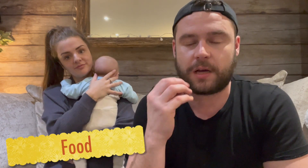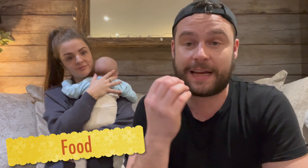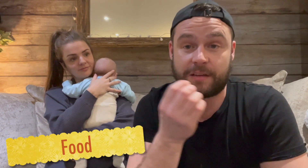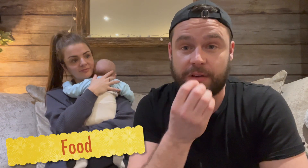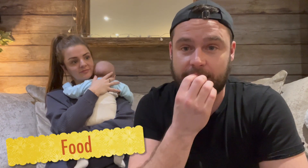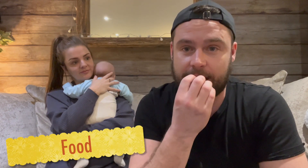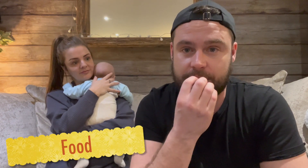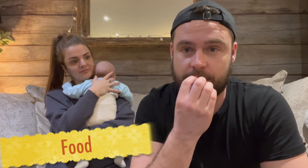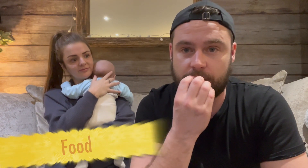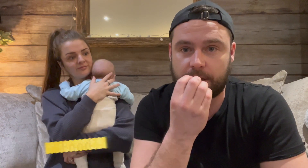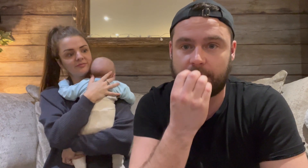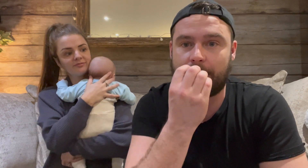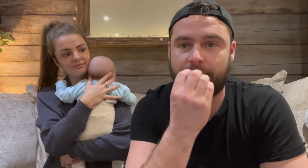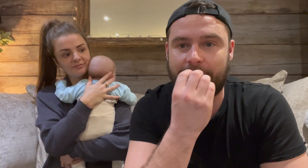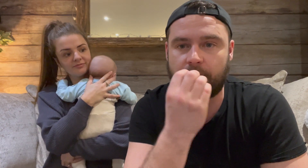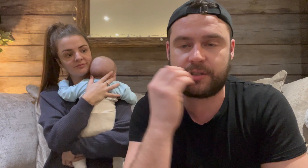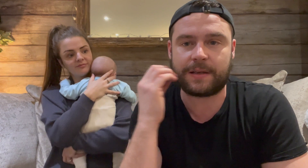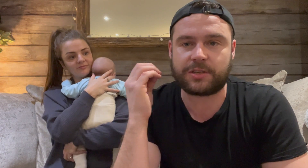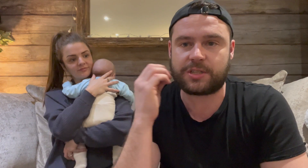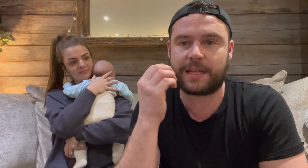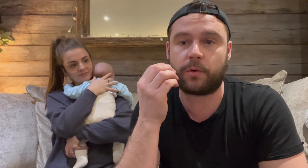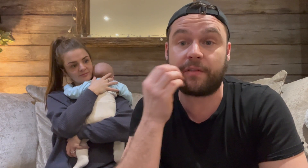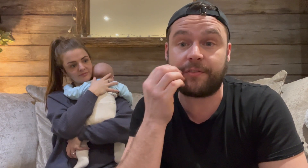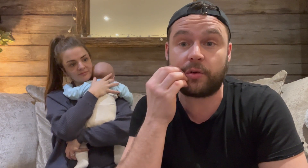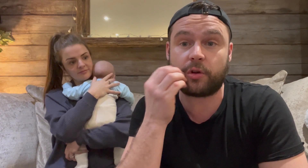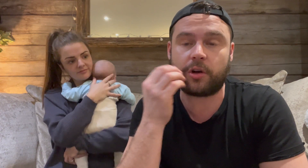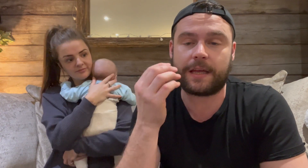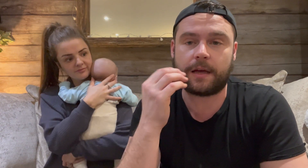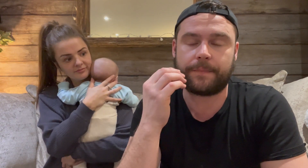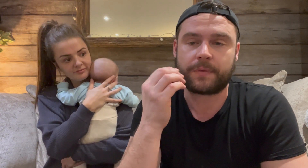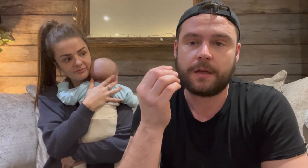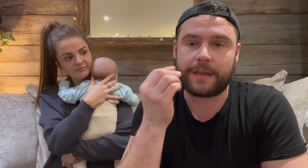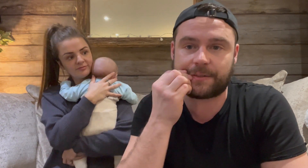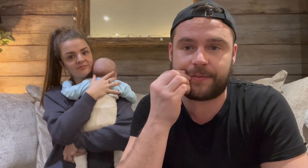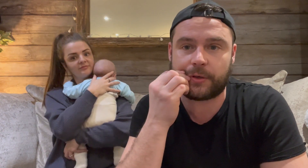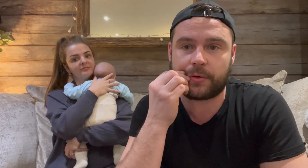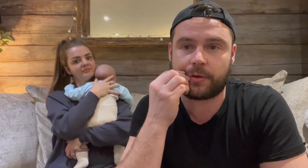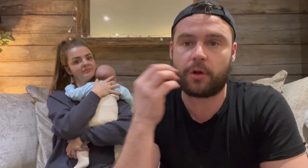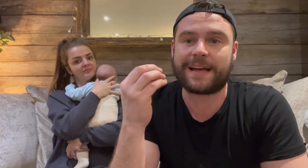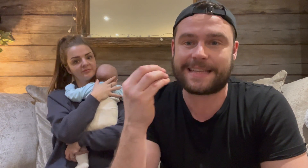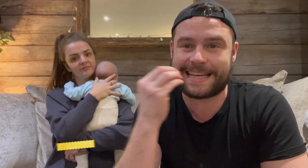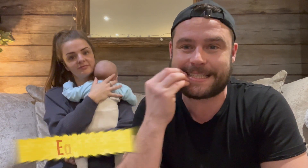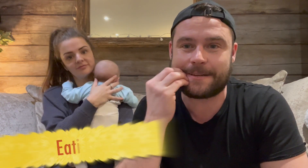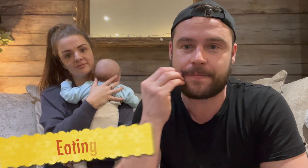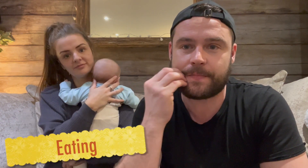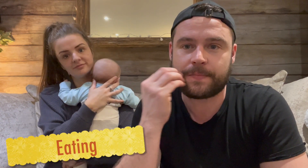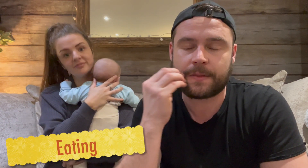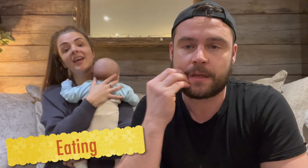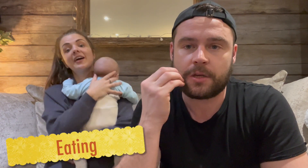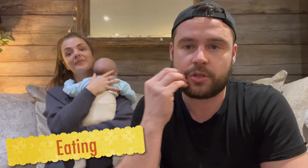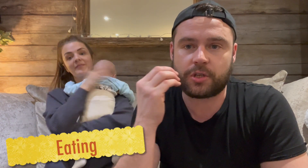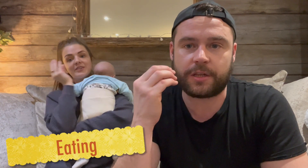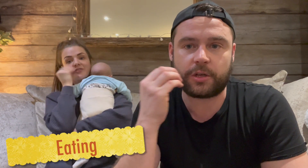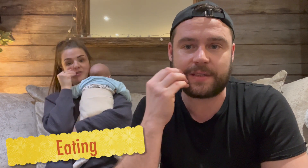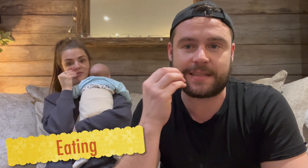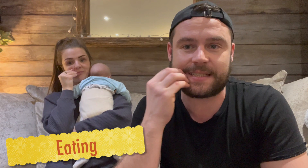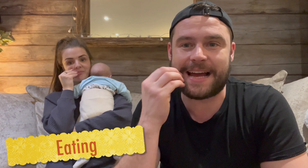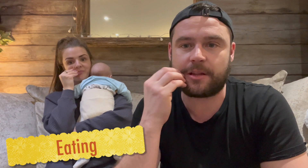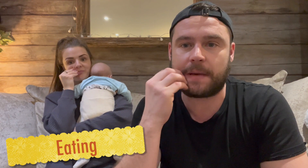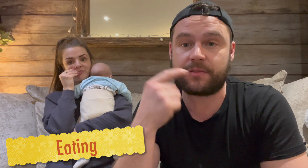didn't realise, that obviously, as you say the word food, or that's food or that's eating. Yeah. So you do it to the side of the mouth, so